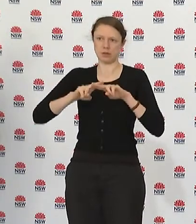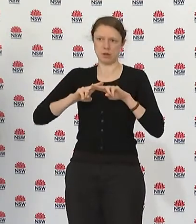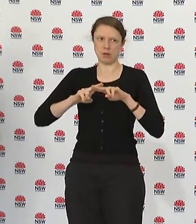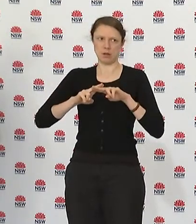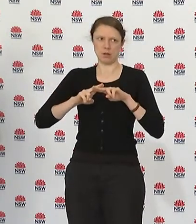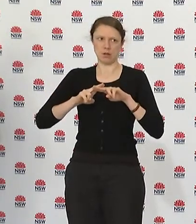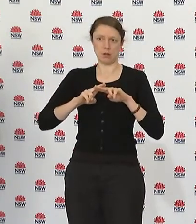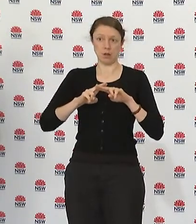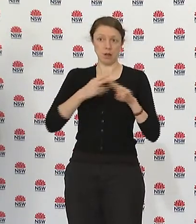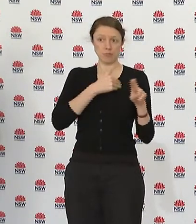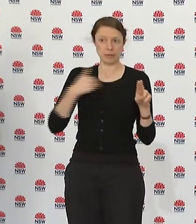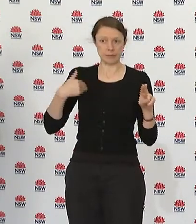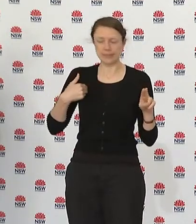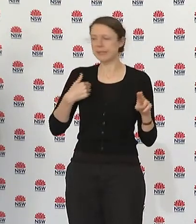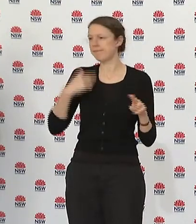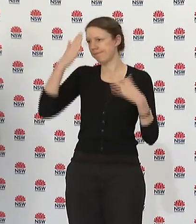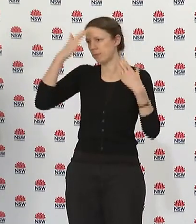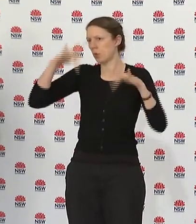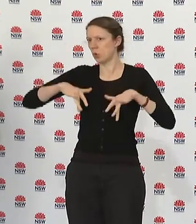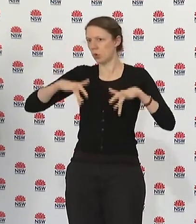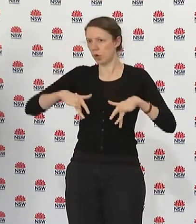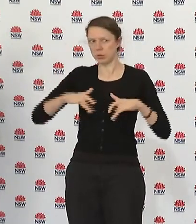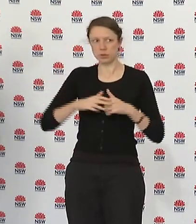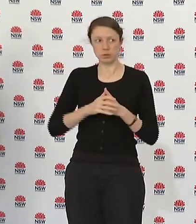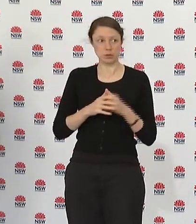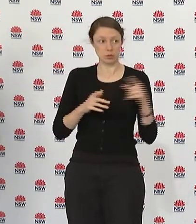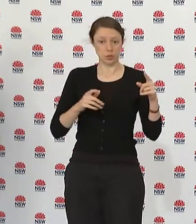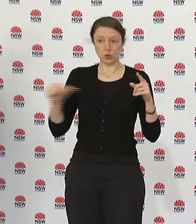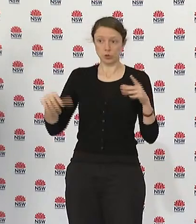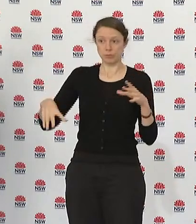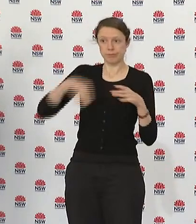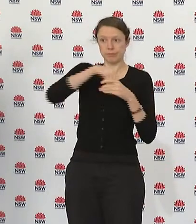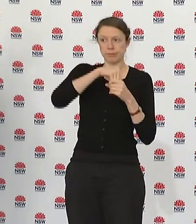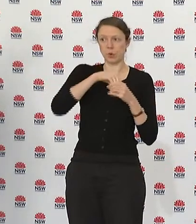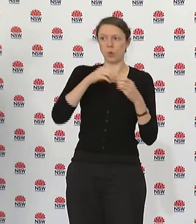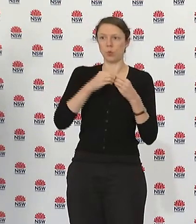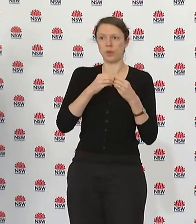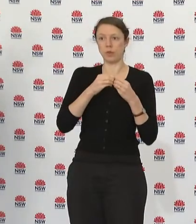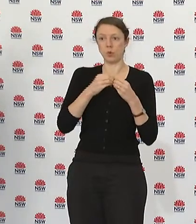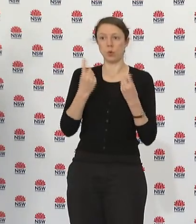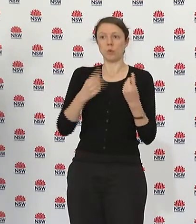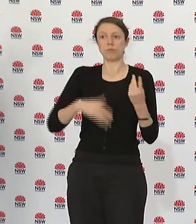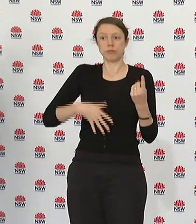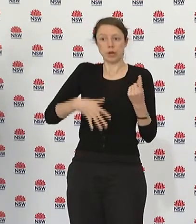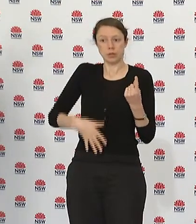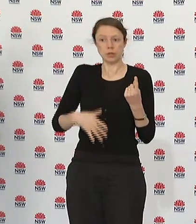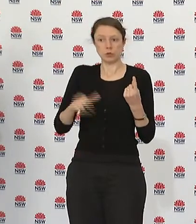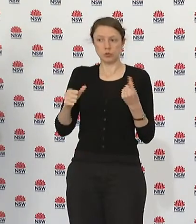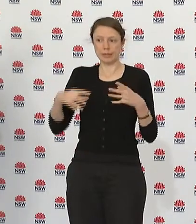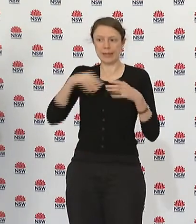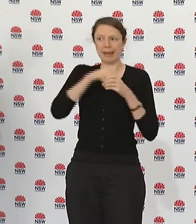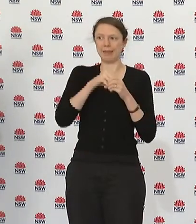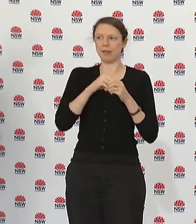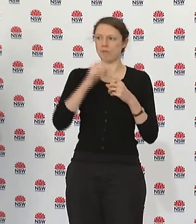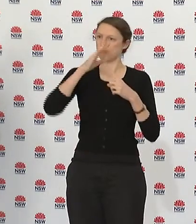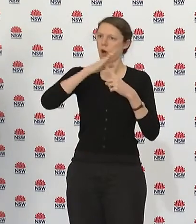the website today. Then with pregnant women? Should they be in the priority group then with pregnant women, breastfeeding women? Let me get back to